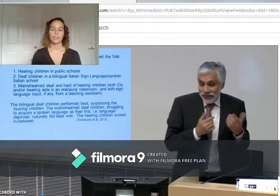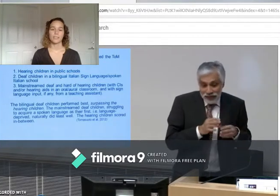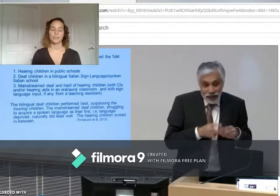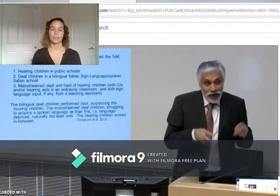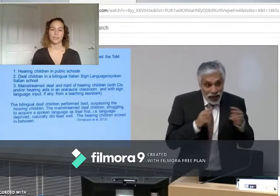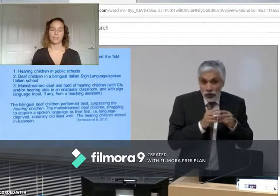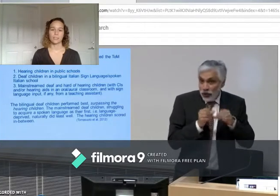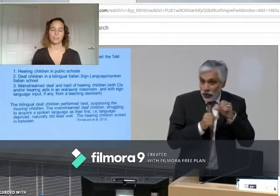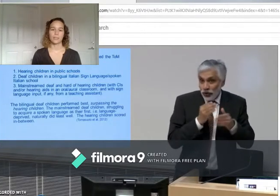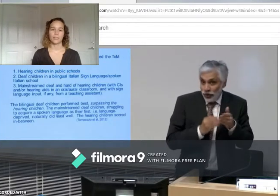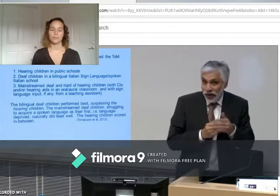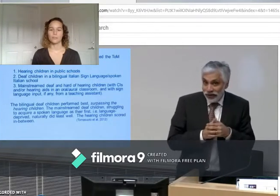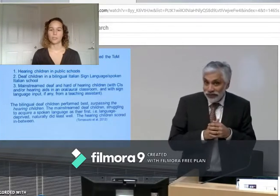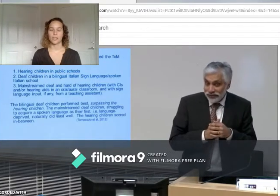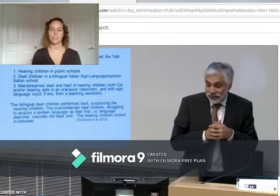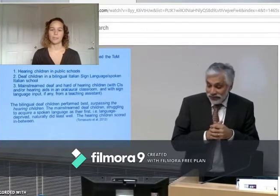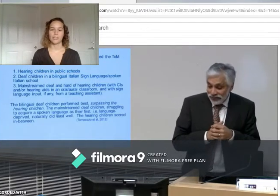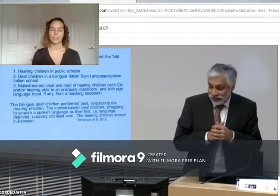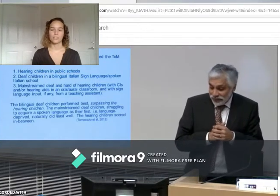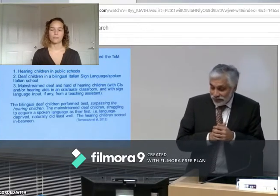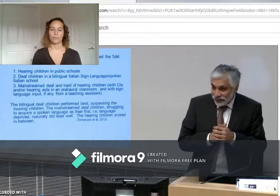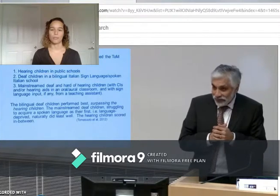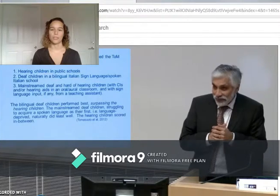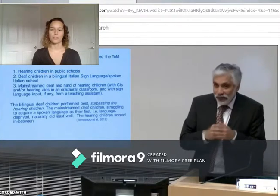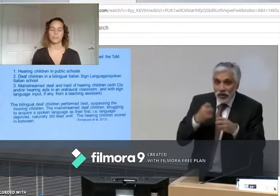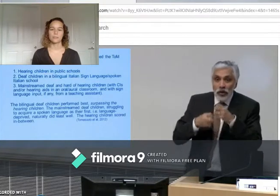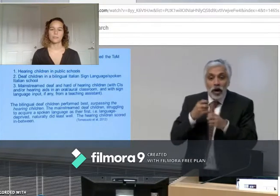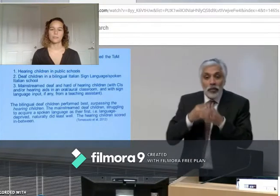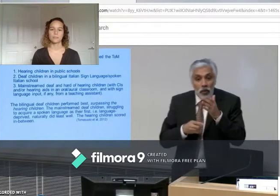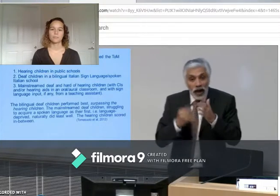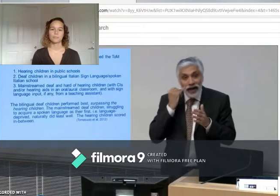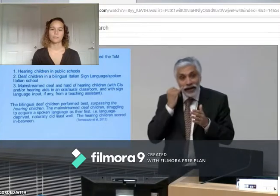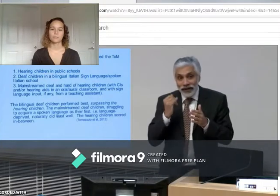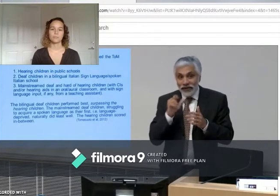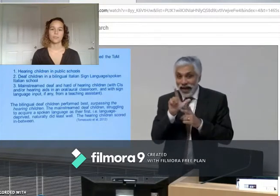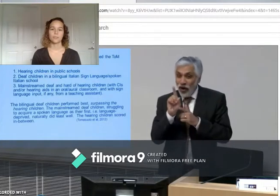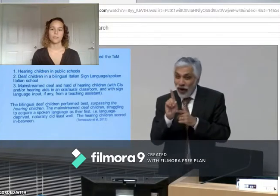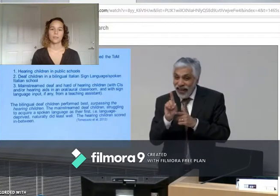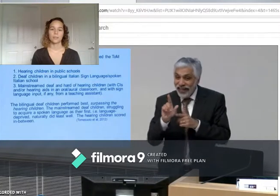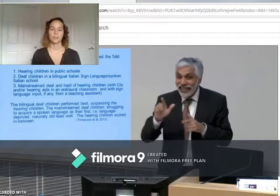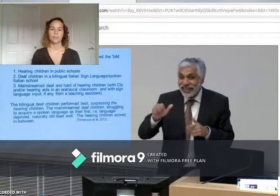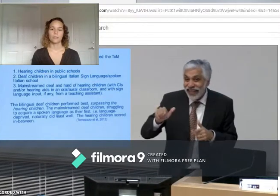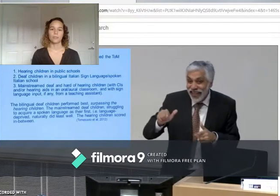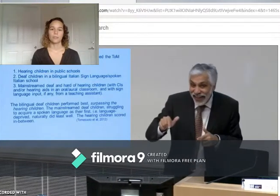Parents want their kids to learn language so they can socialize and make connections with other kids.